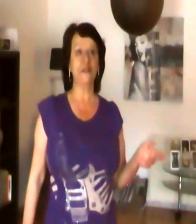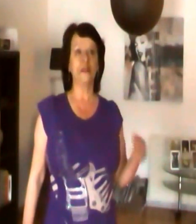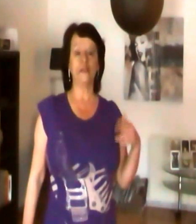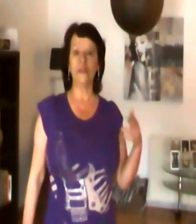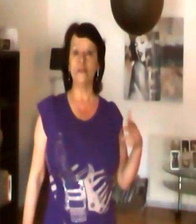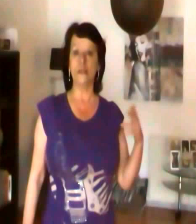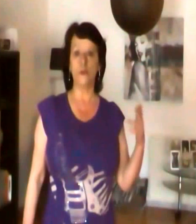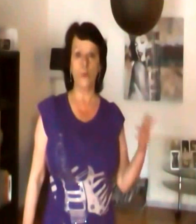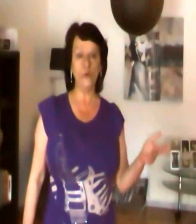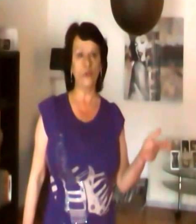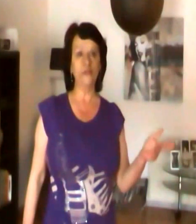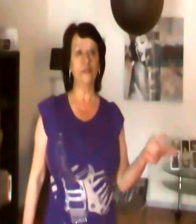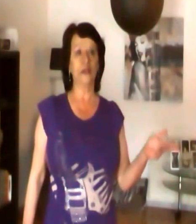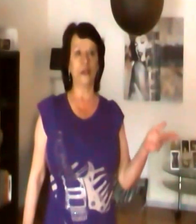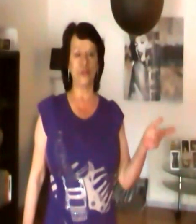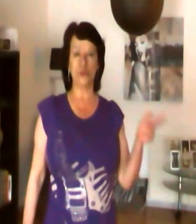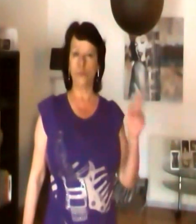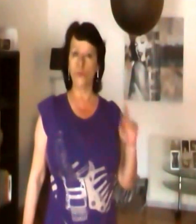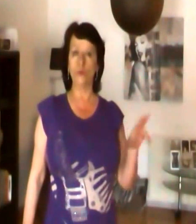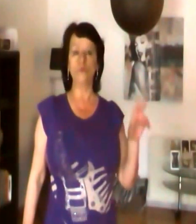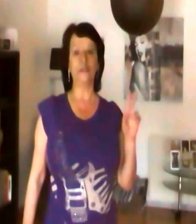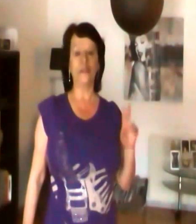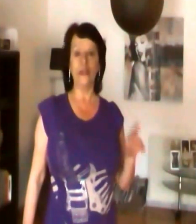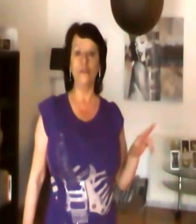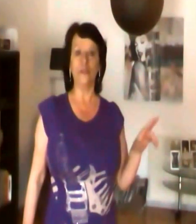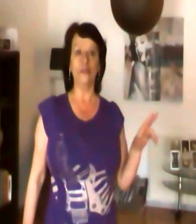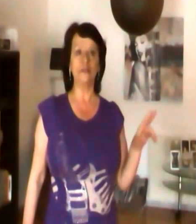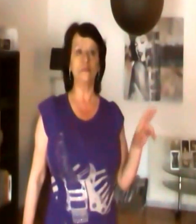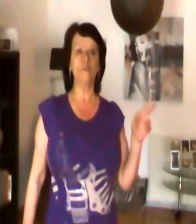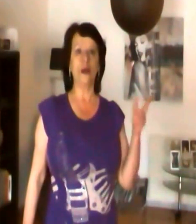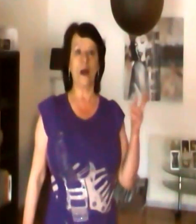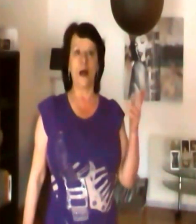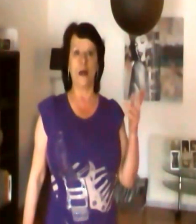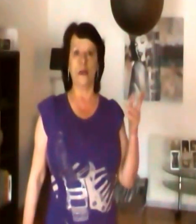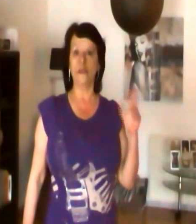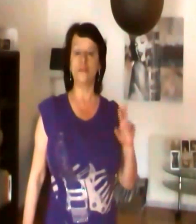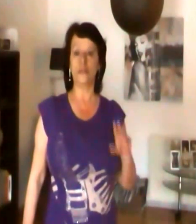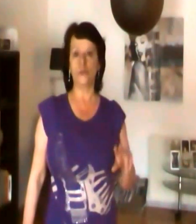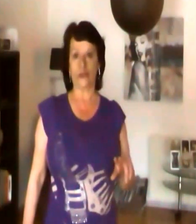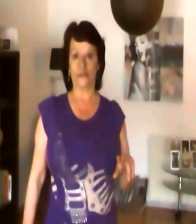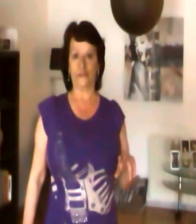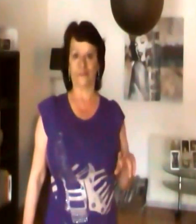debates that his opponent should prove that atheism is correct,